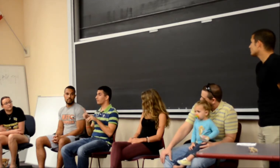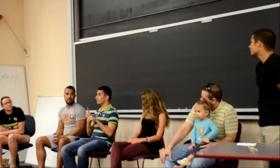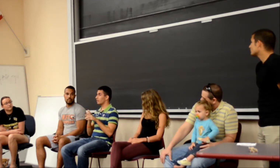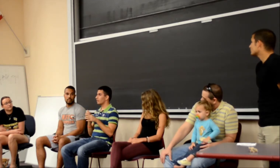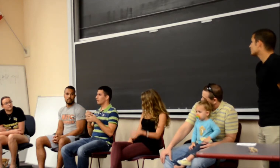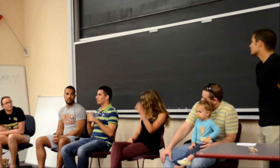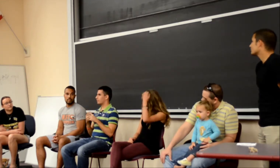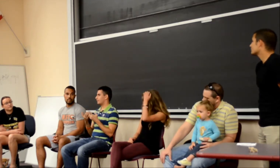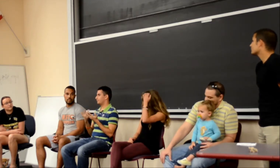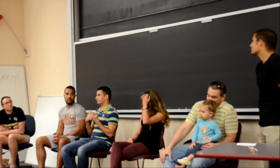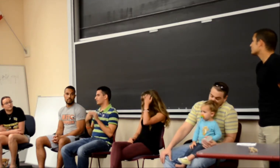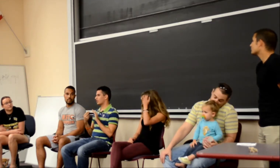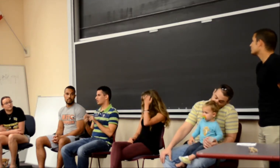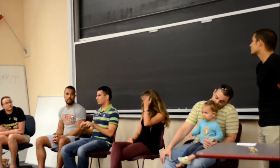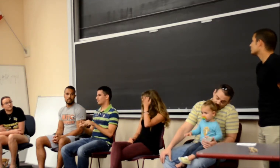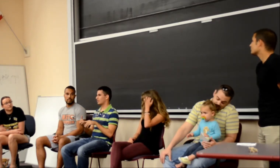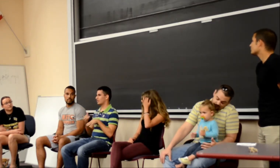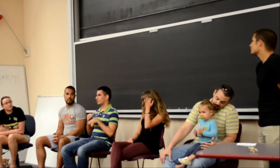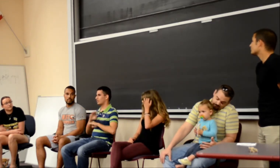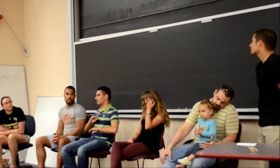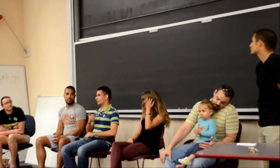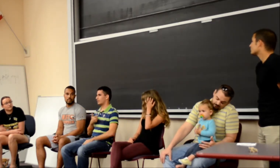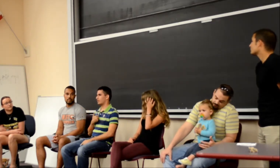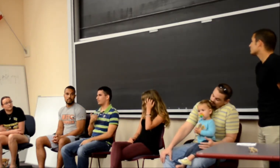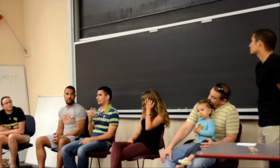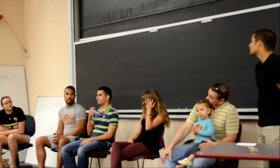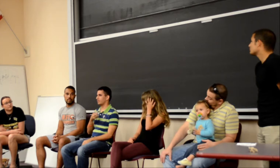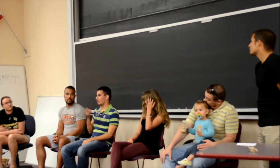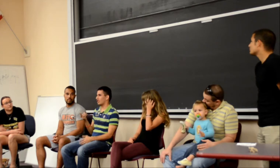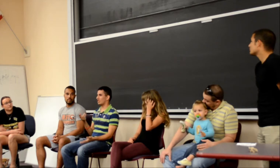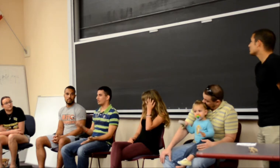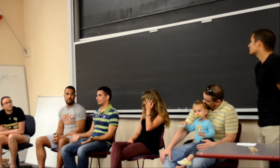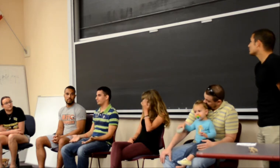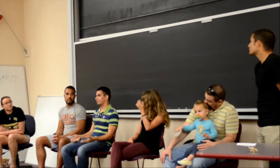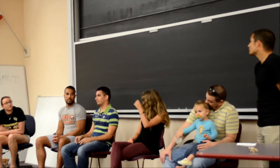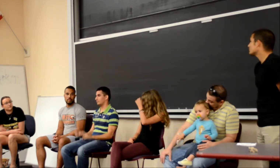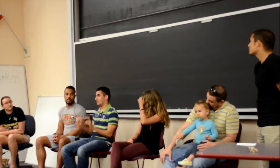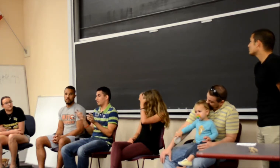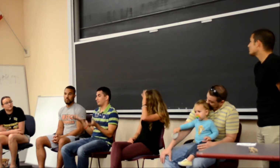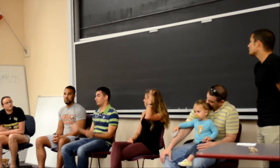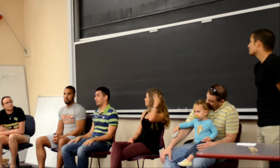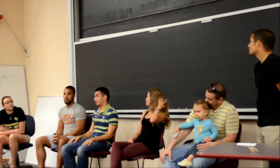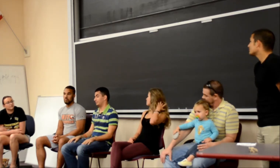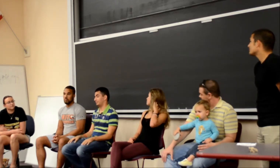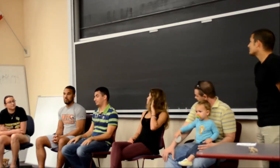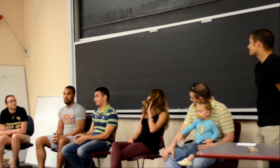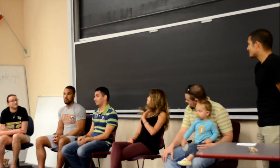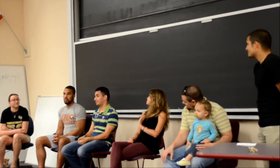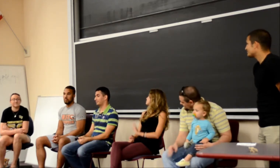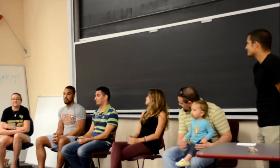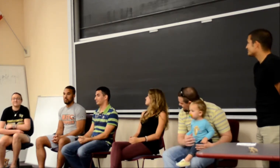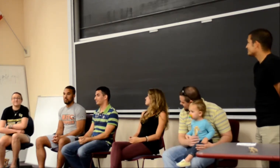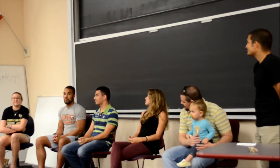people. But I just consider myself hard of hearing.